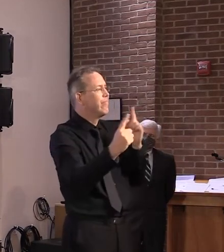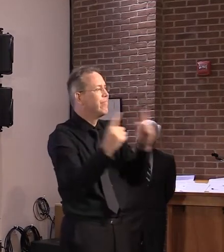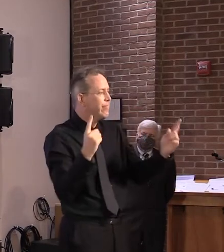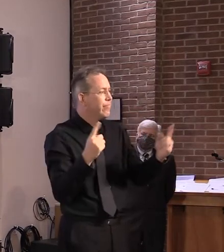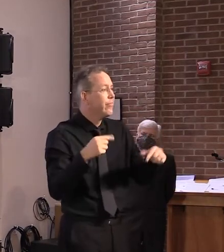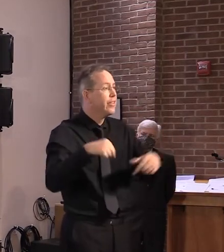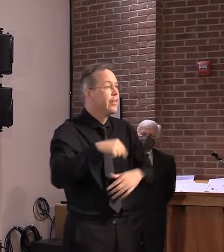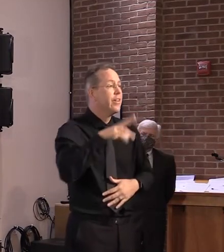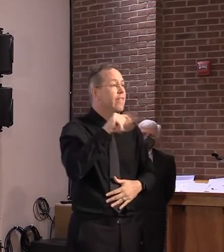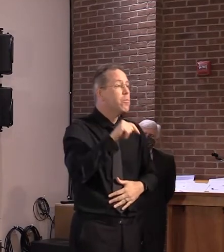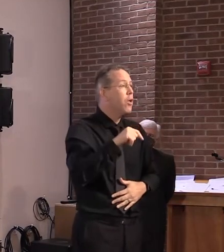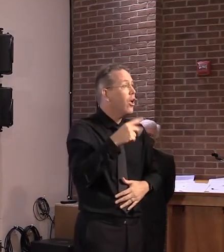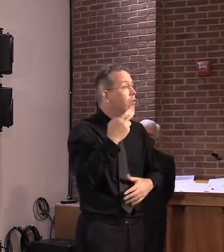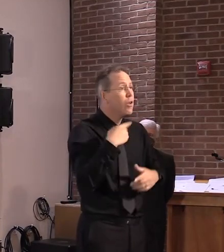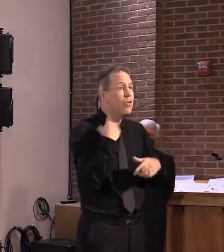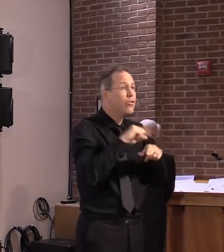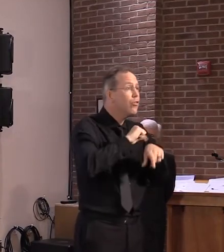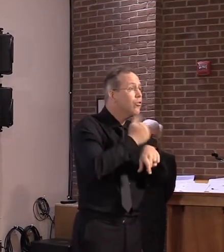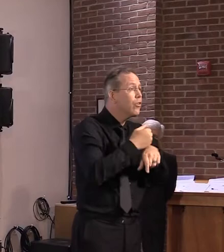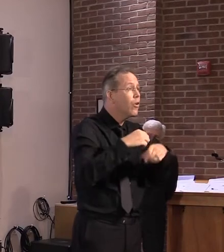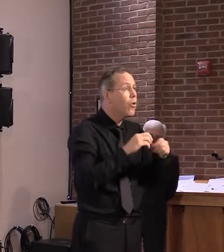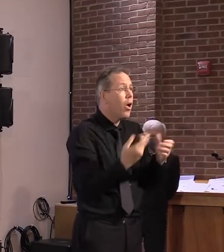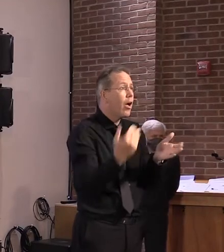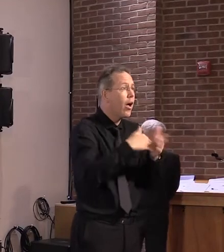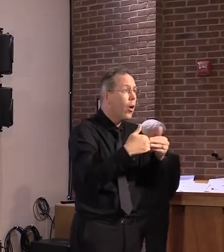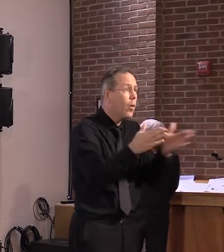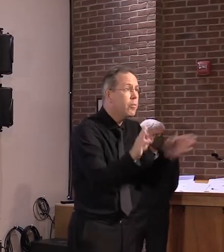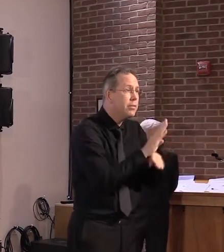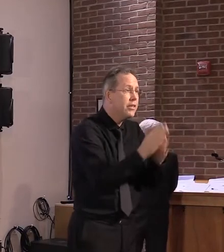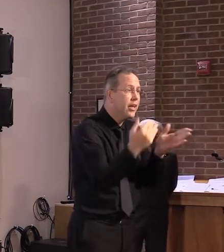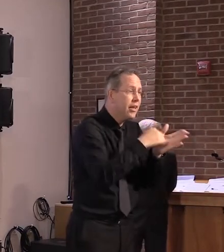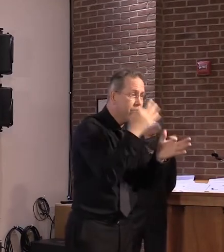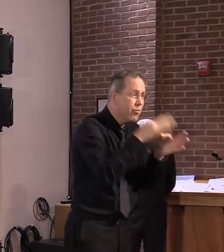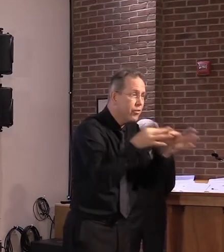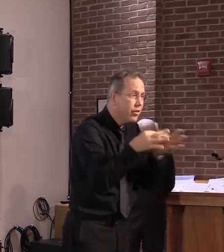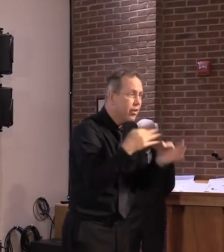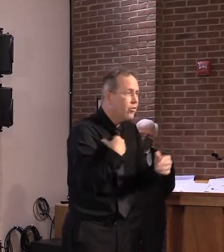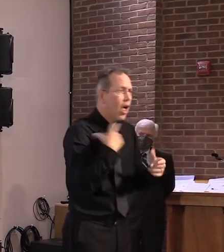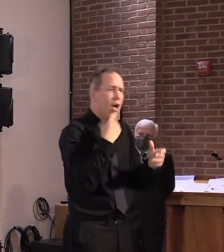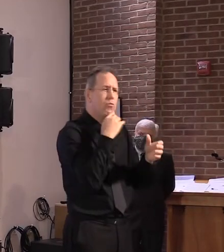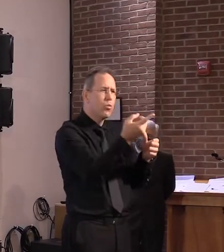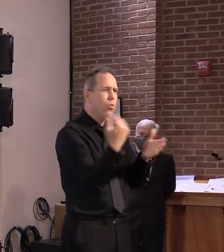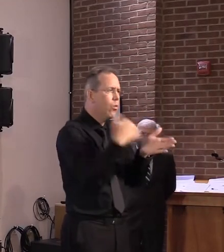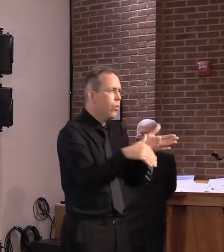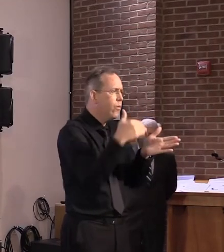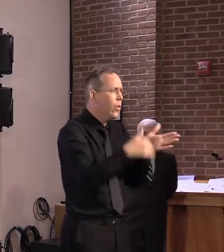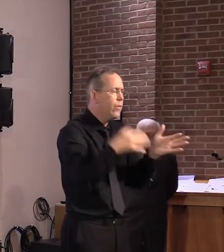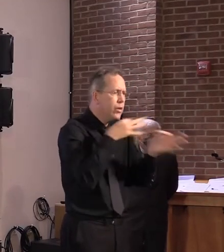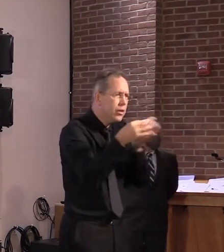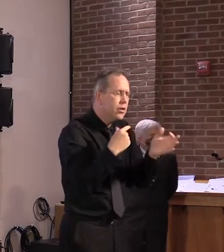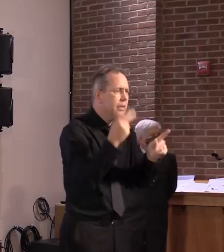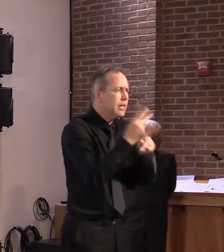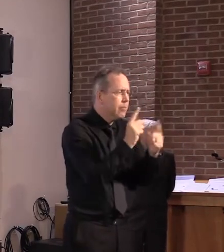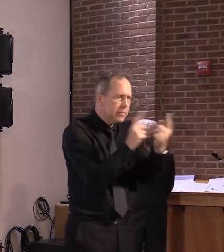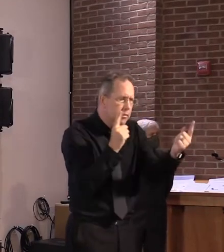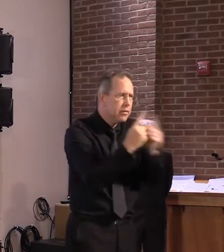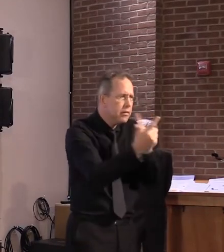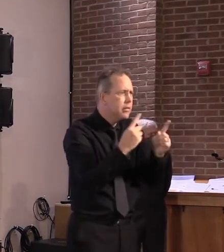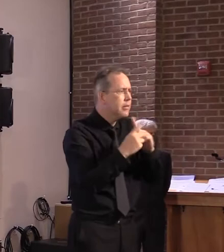up, we're paying attention to physical distancing all the time. And that's why there are always things in percentages of full